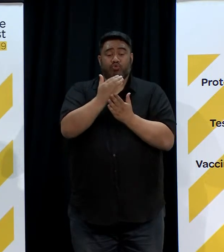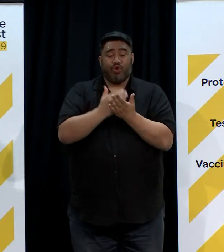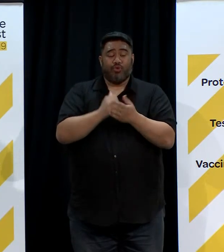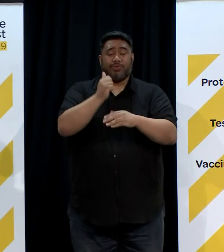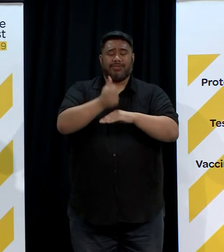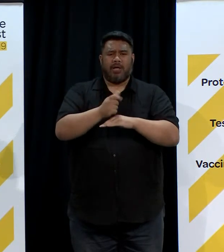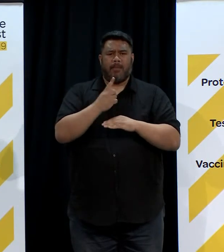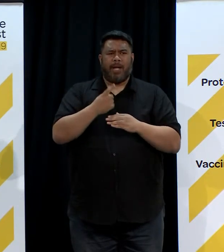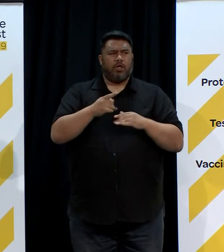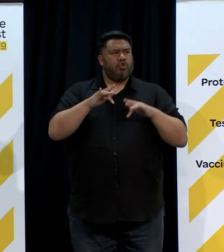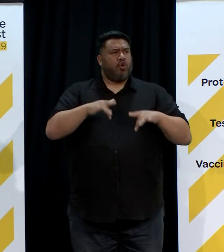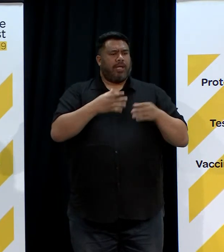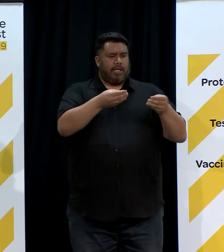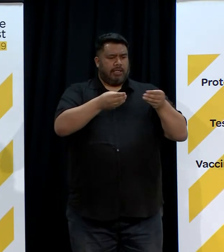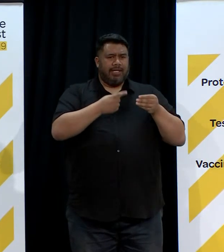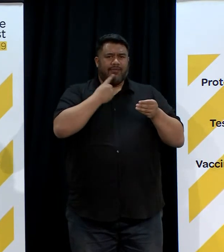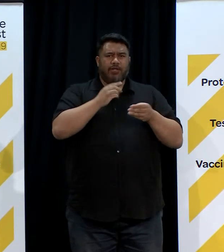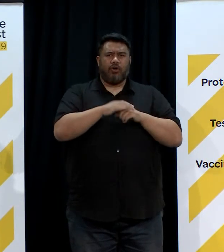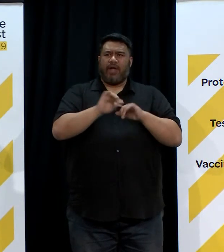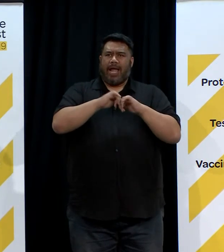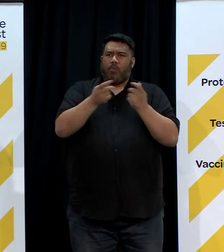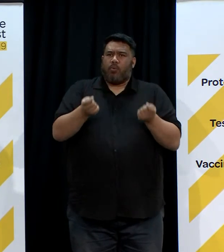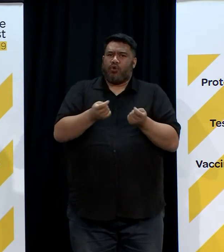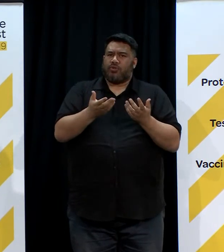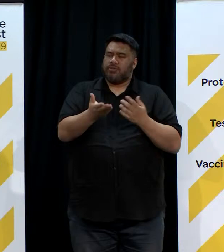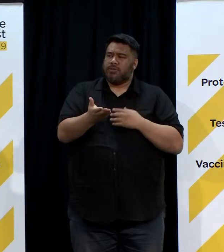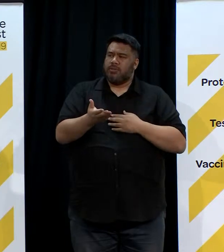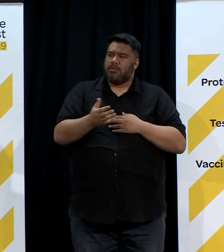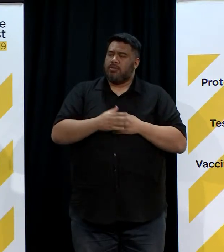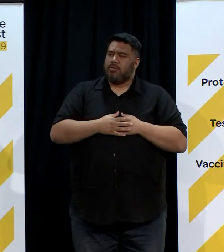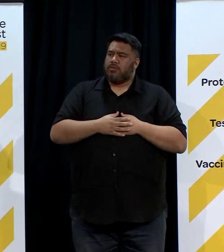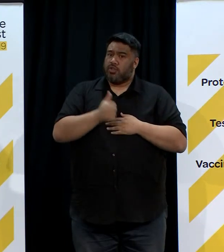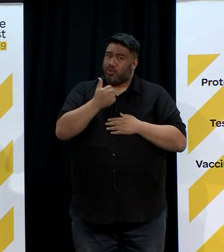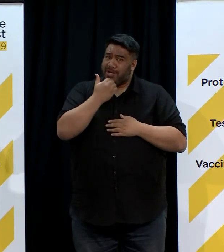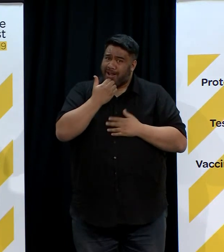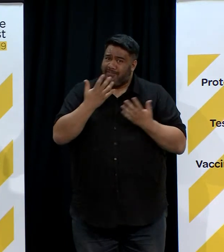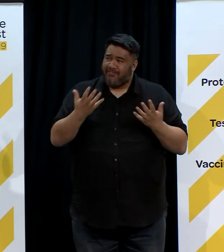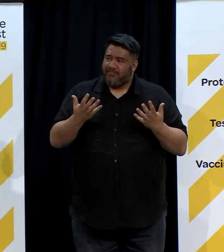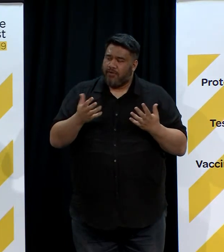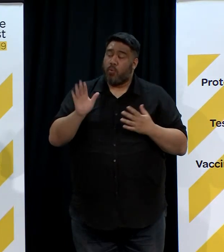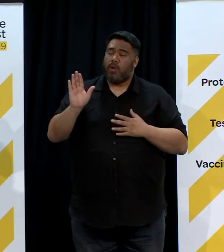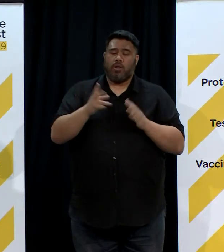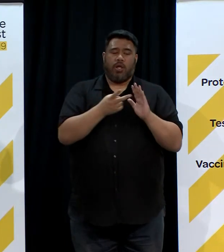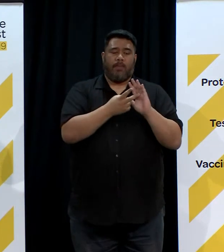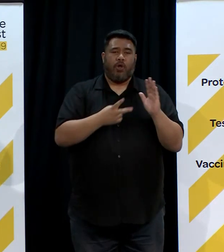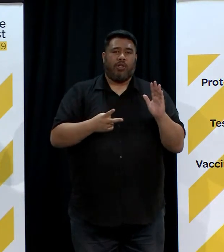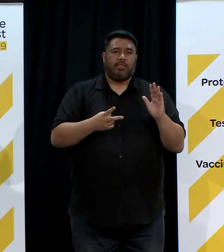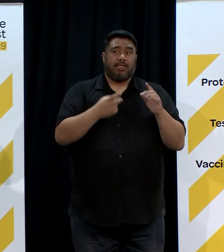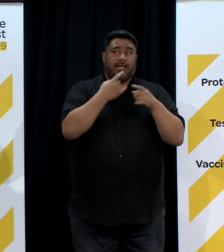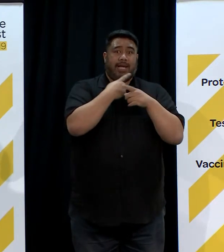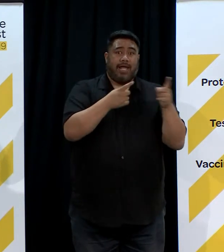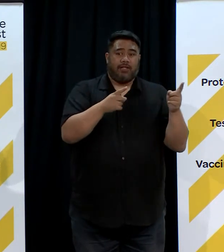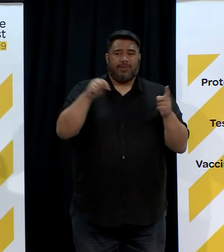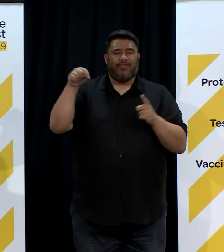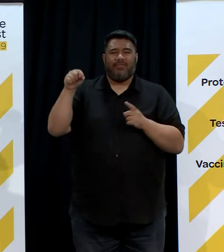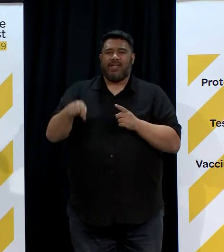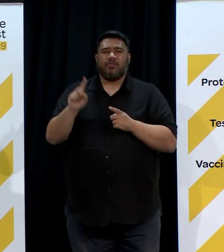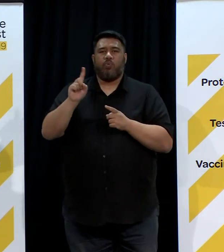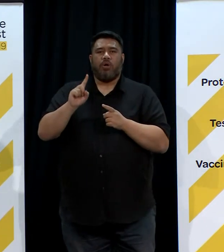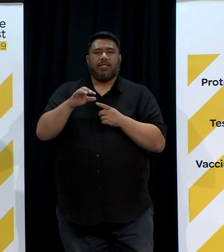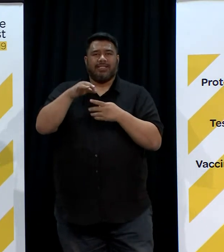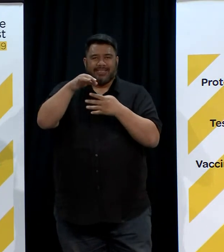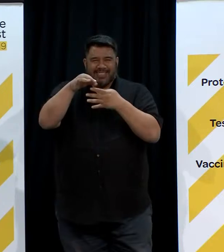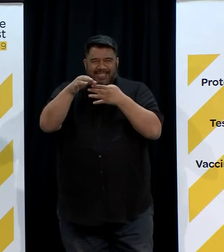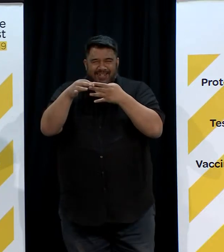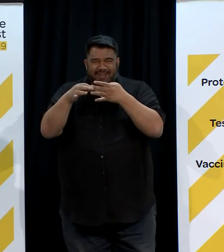so the first point to make is that the policy decisions have been made and announced. What this is about are the matters of detail